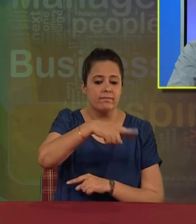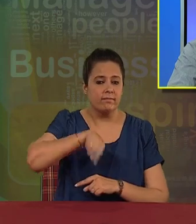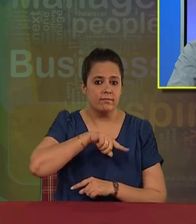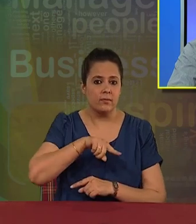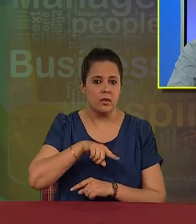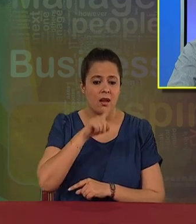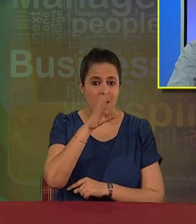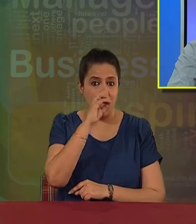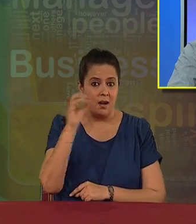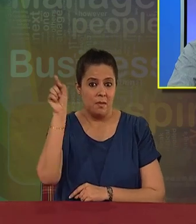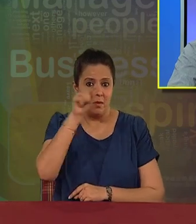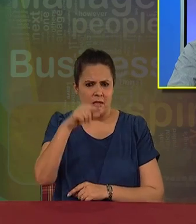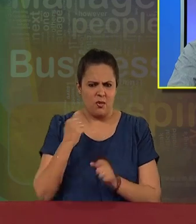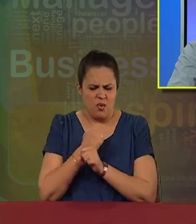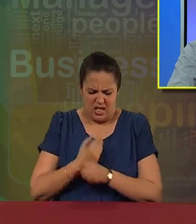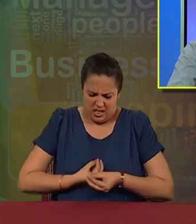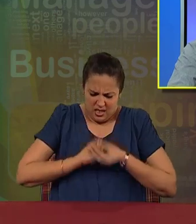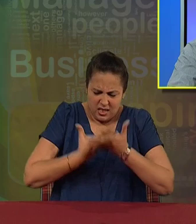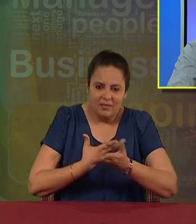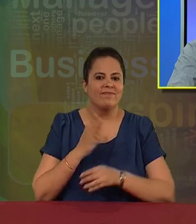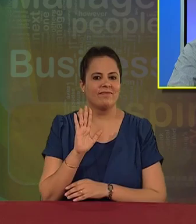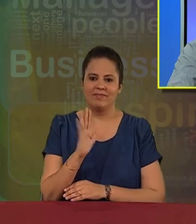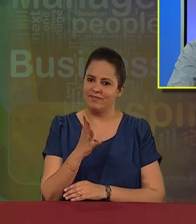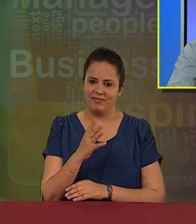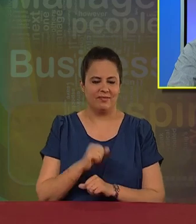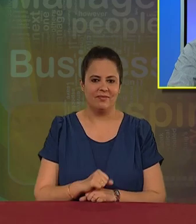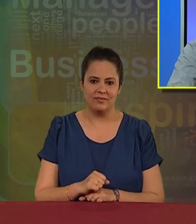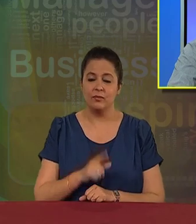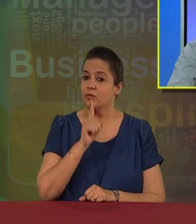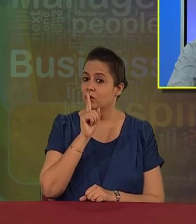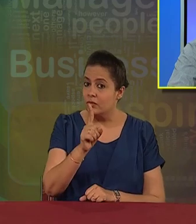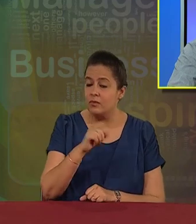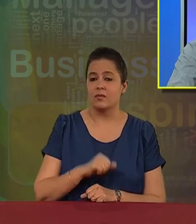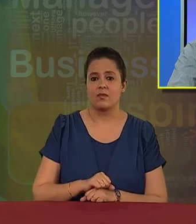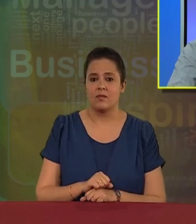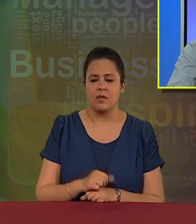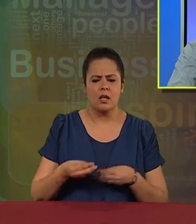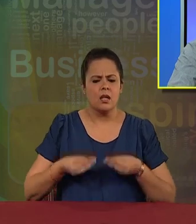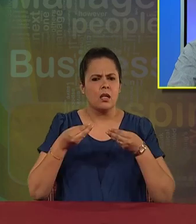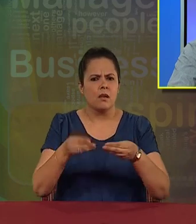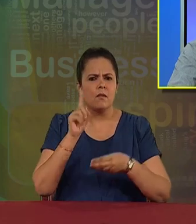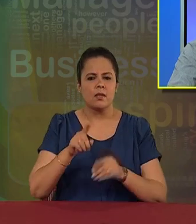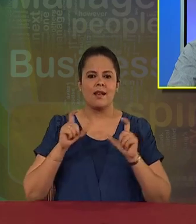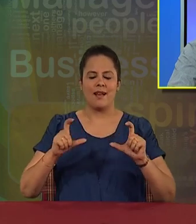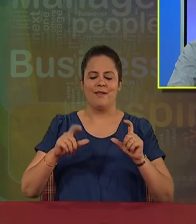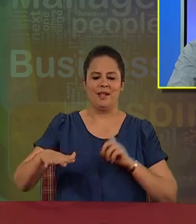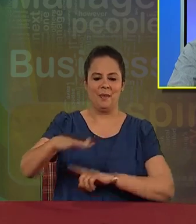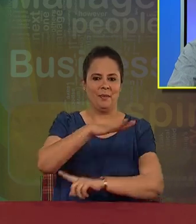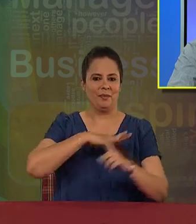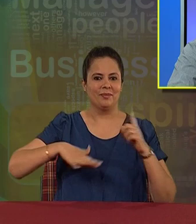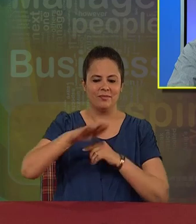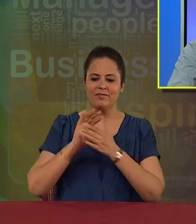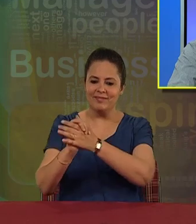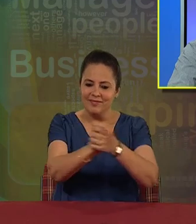able to give their 100%. So it is imperative to give them a very comfortable and